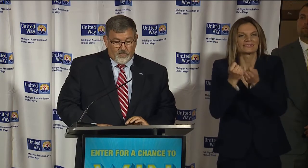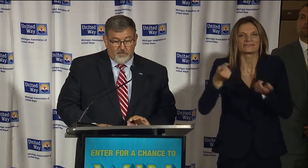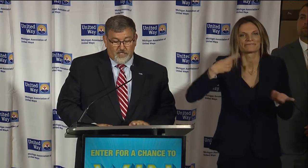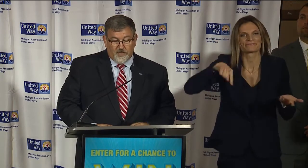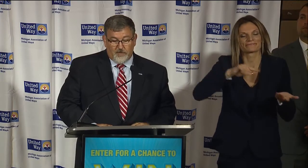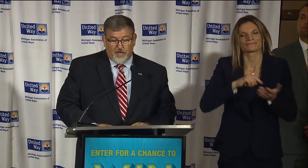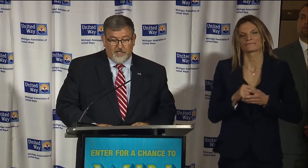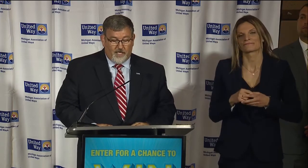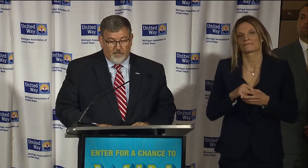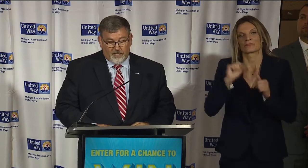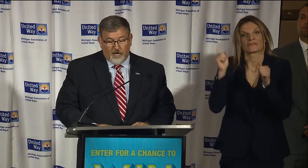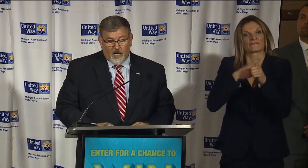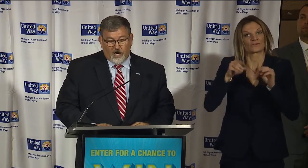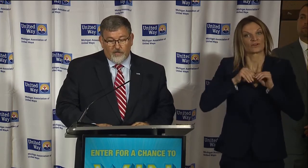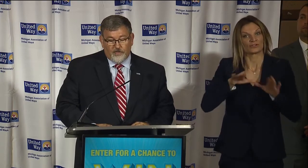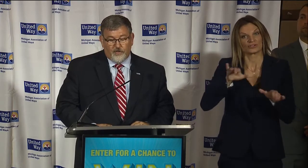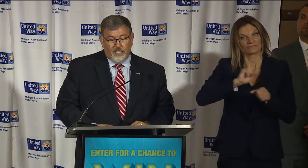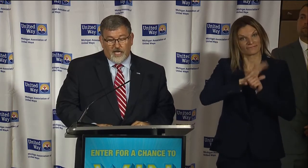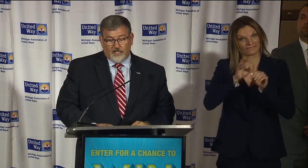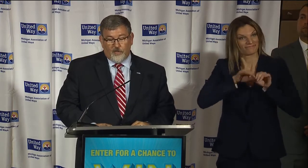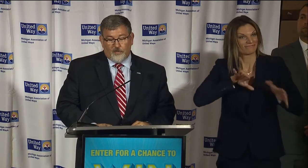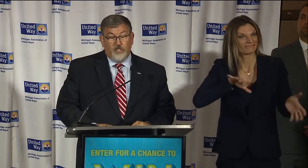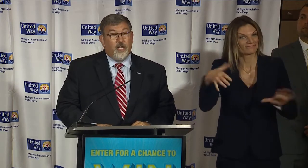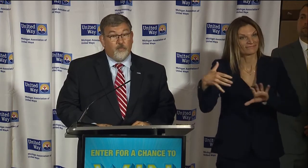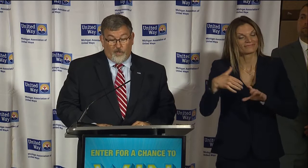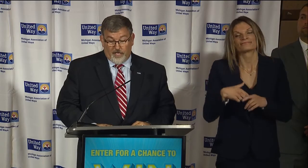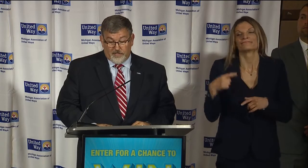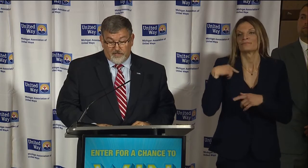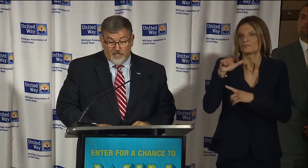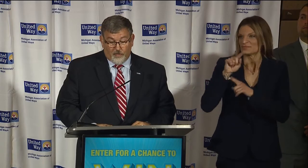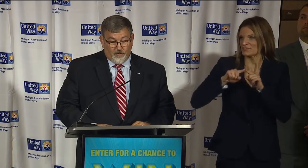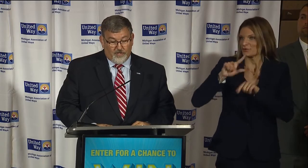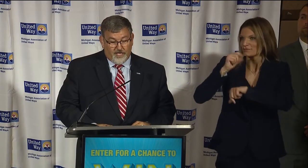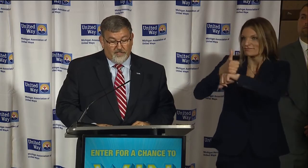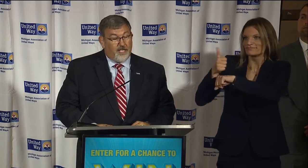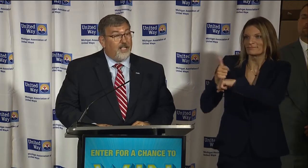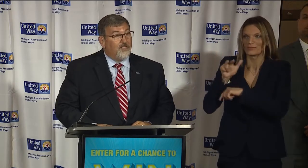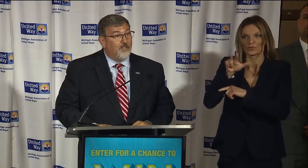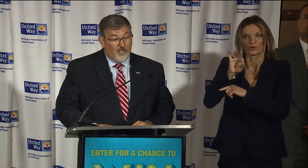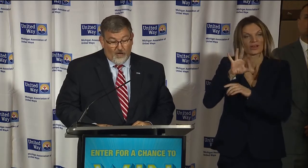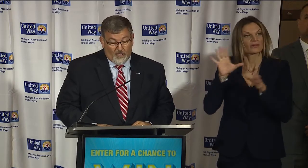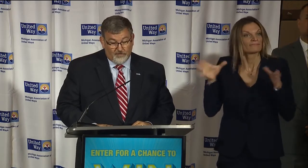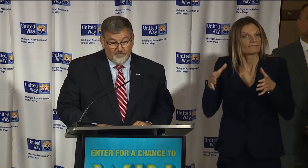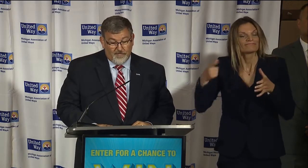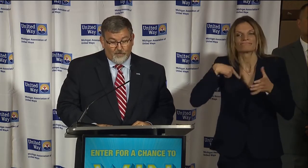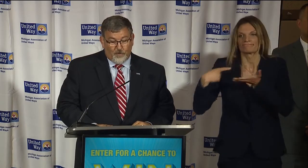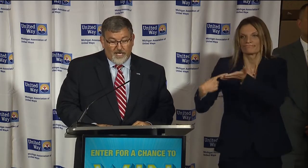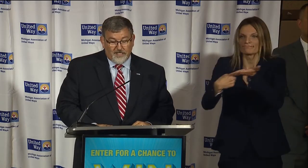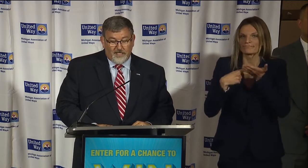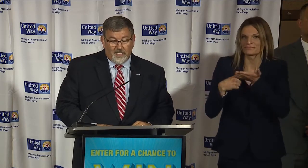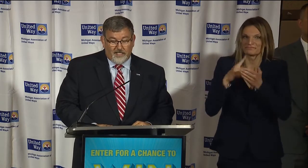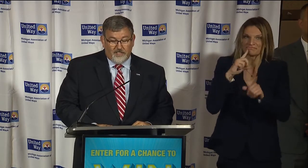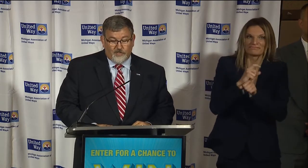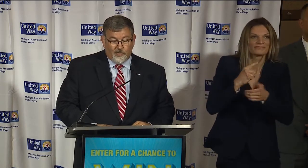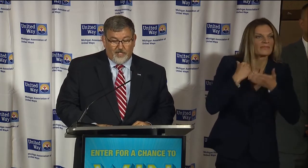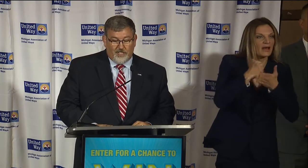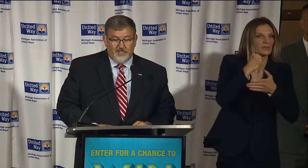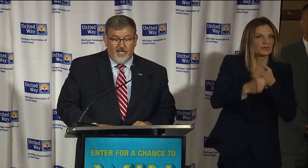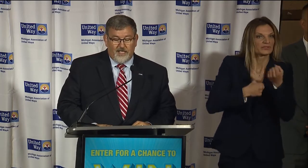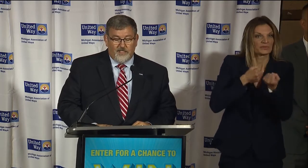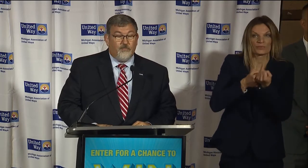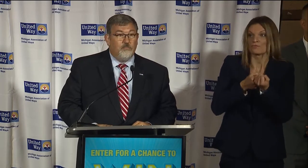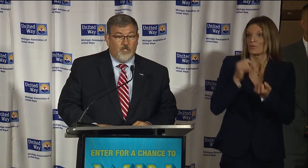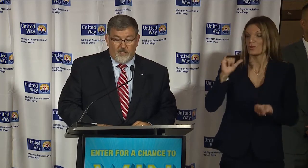in the first months of the pandemic, our 39 local United Ways were there to answer the call, raising and